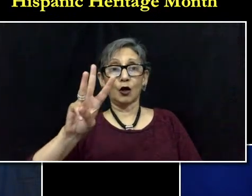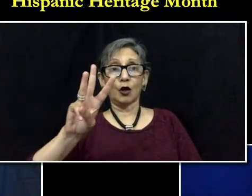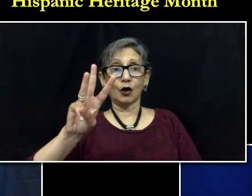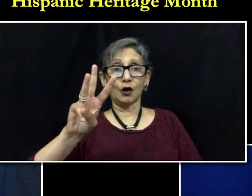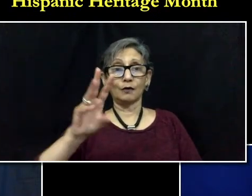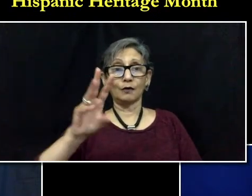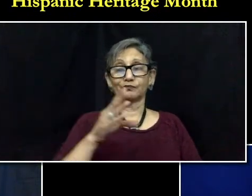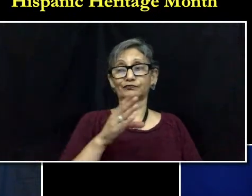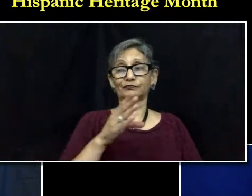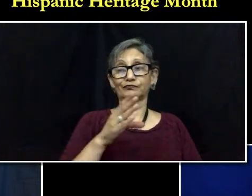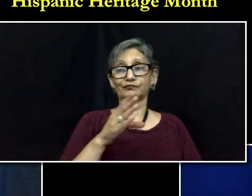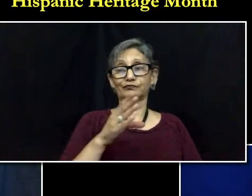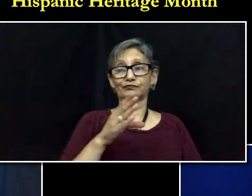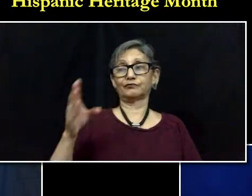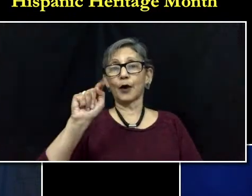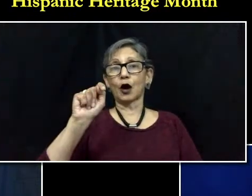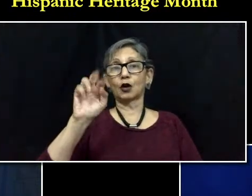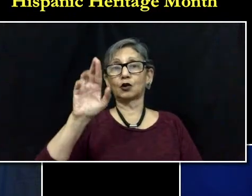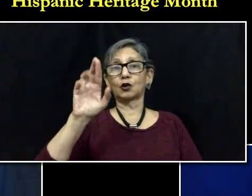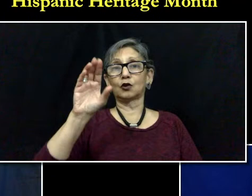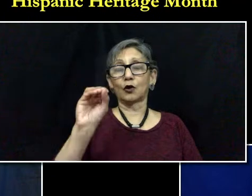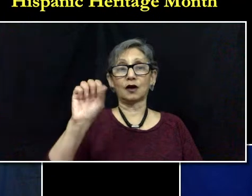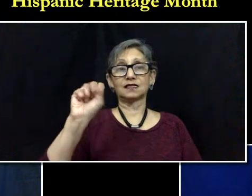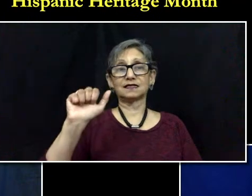Vasquez Lowe,